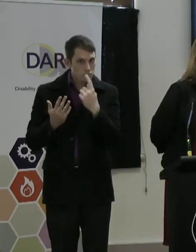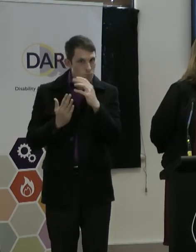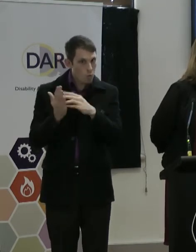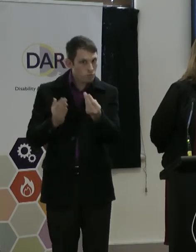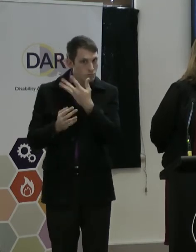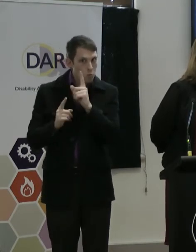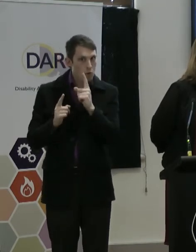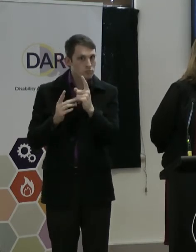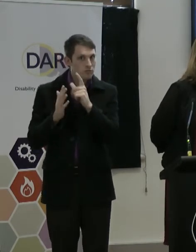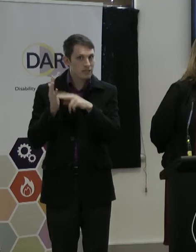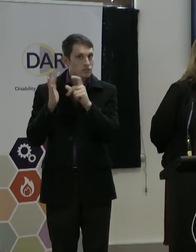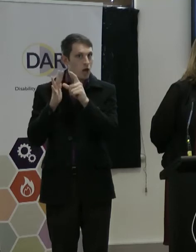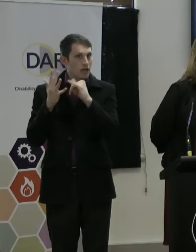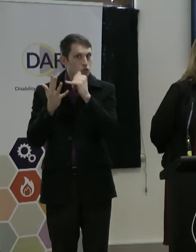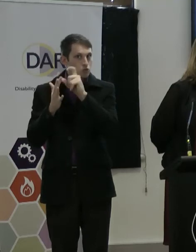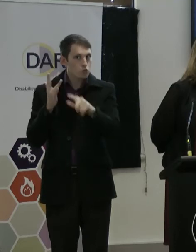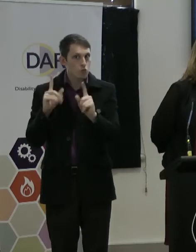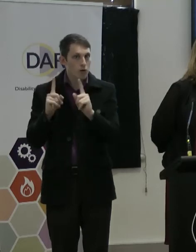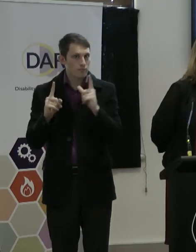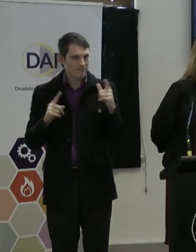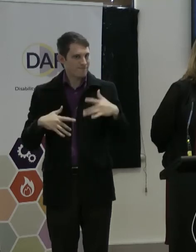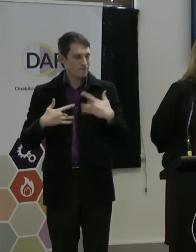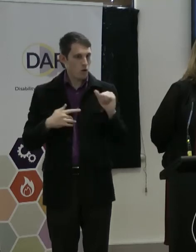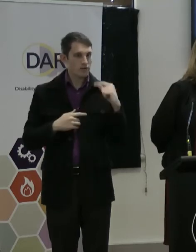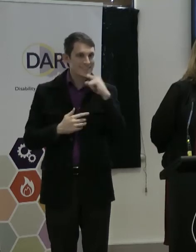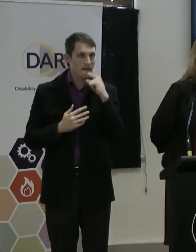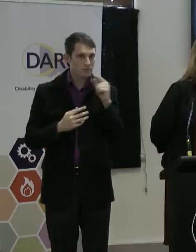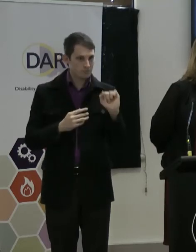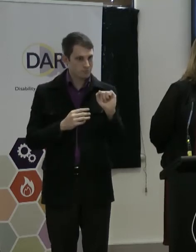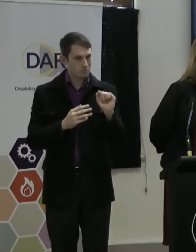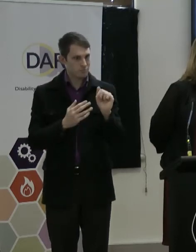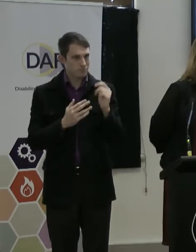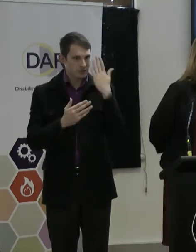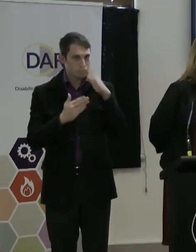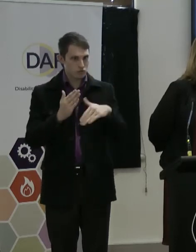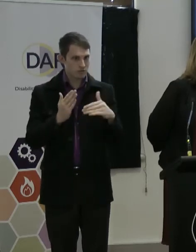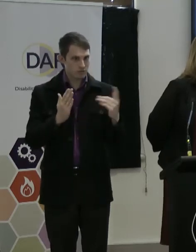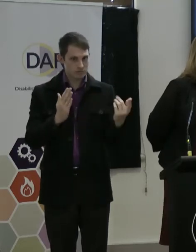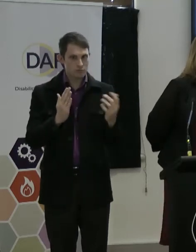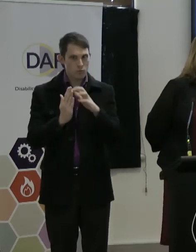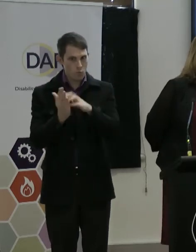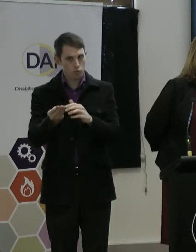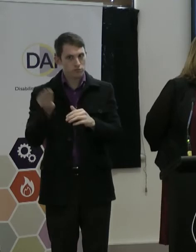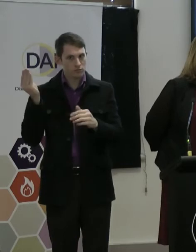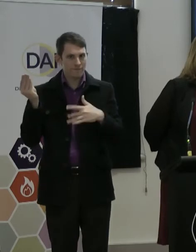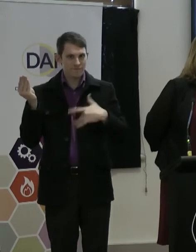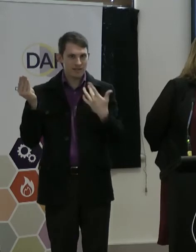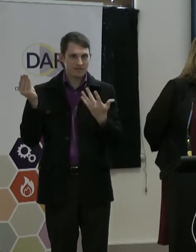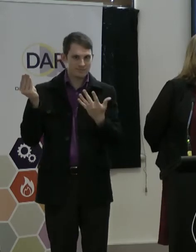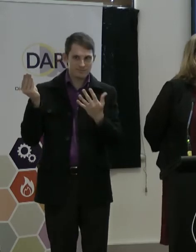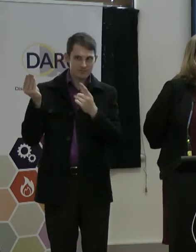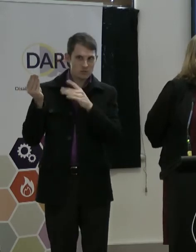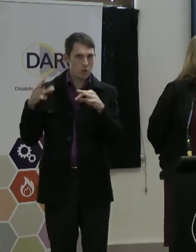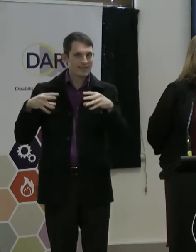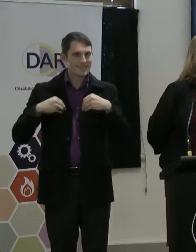because she felt her son's voice was not heard and the incident had occurred that she felt was because of communication reasons